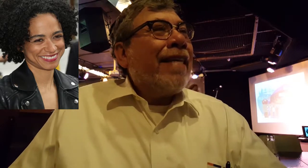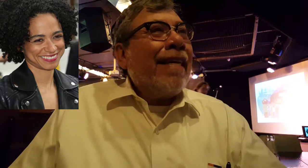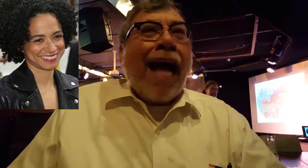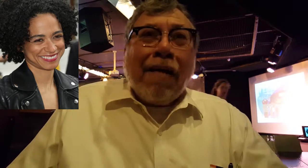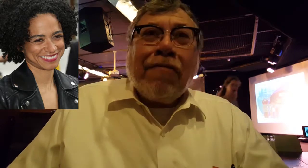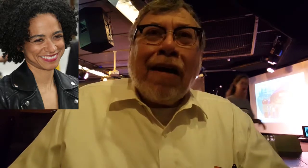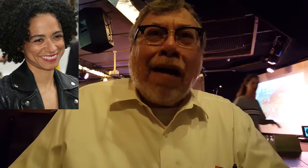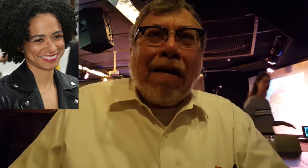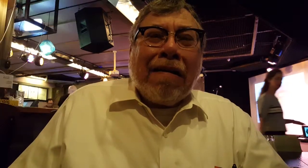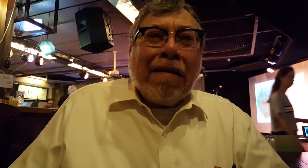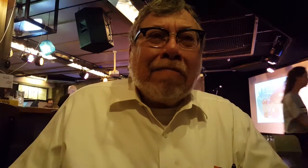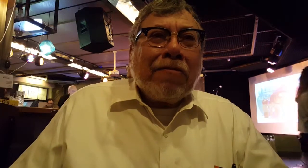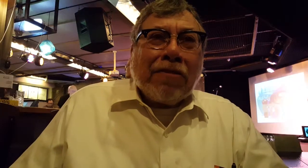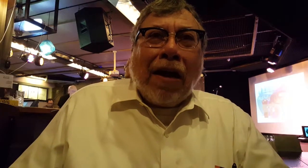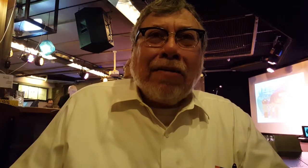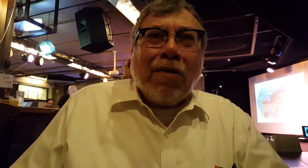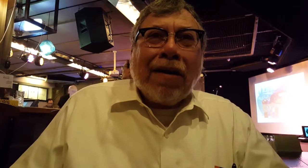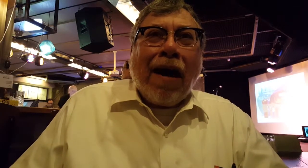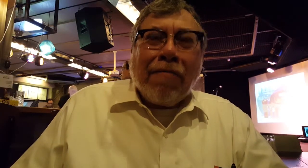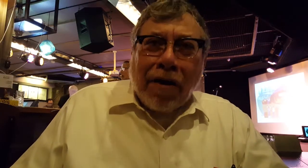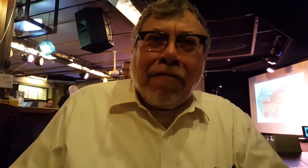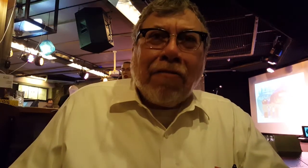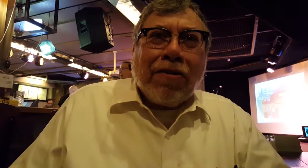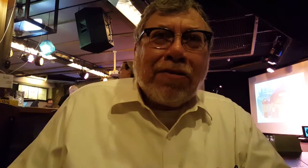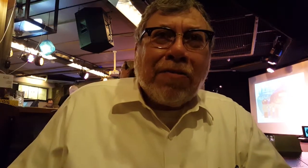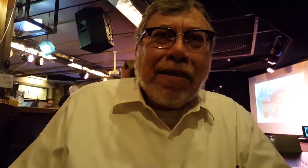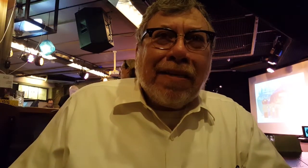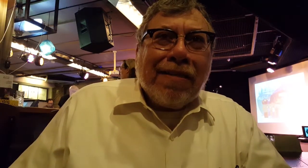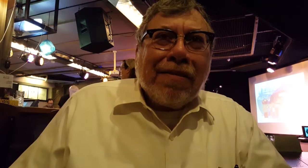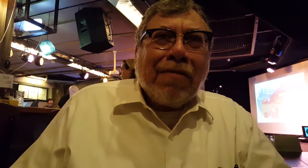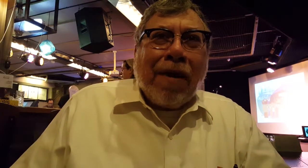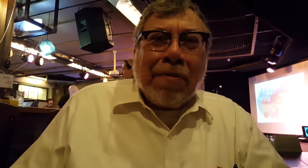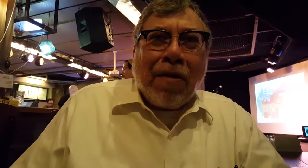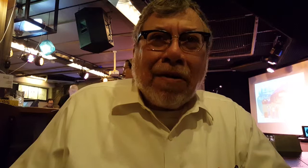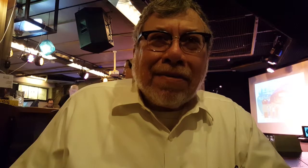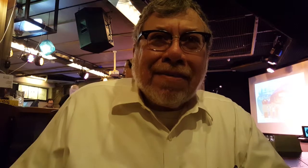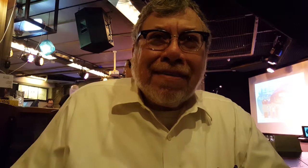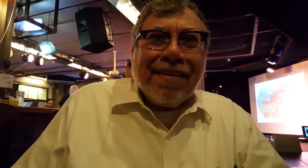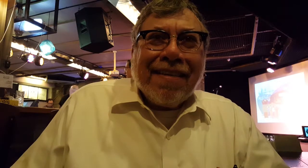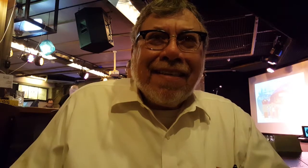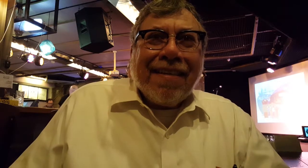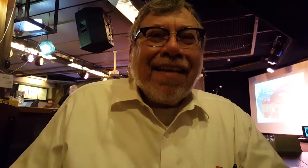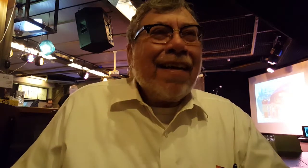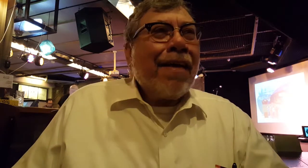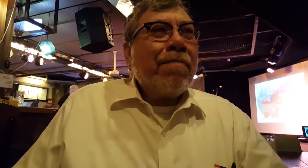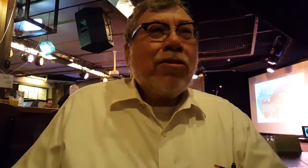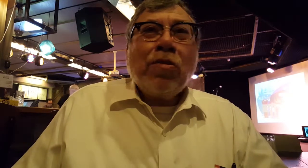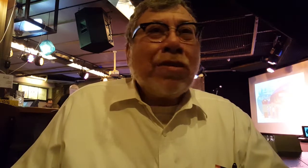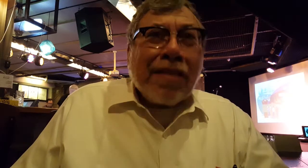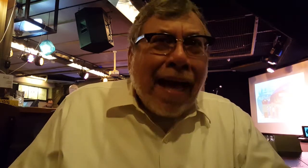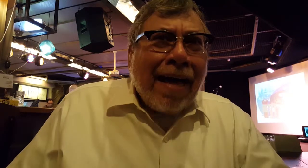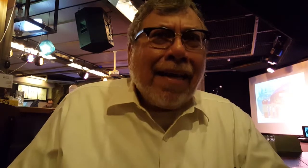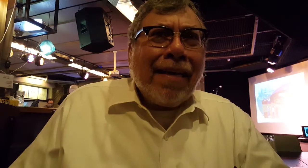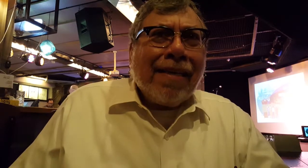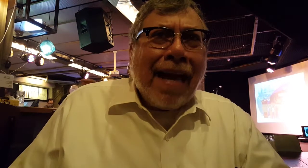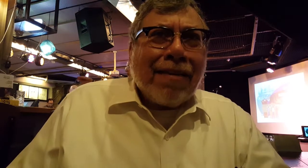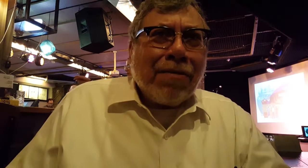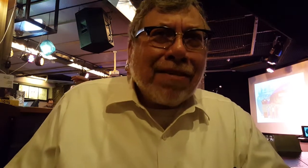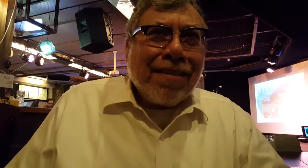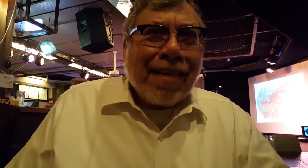did for SignTalk our very first 3 webinars. She was not an actress at the